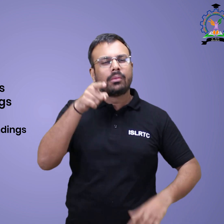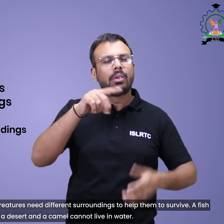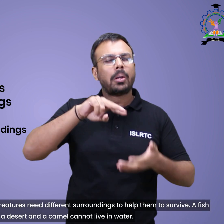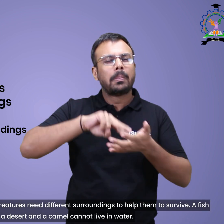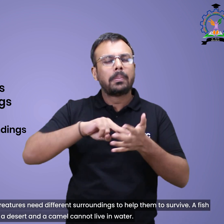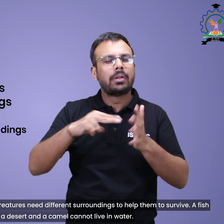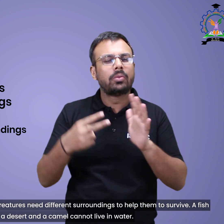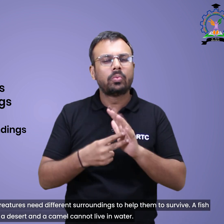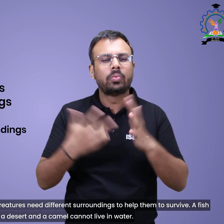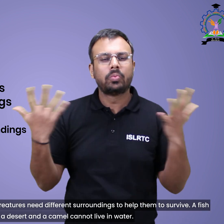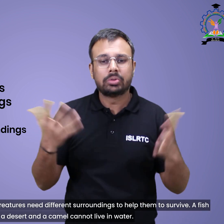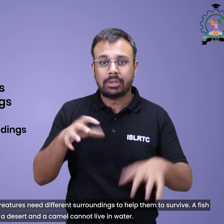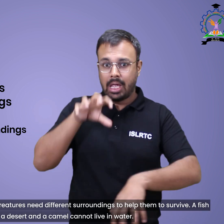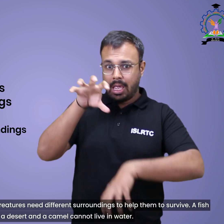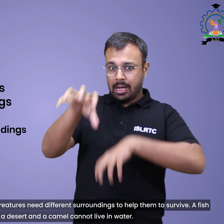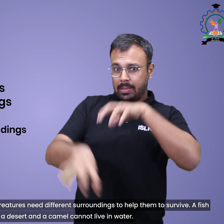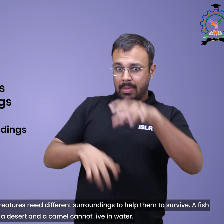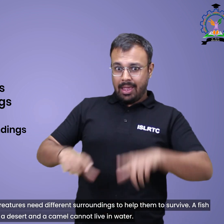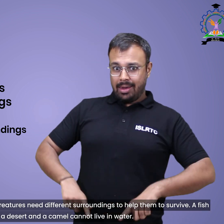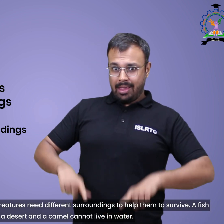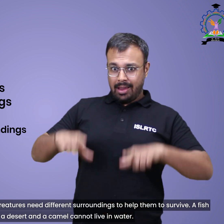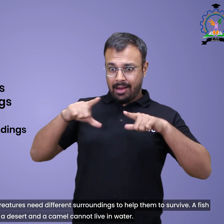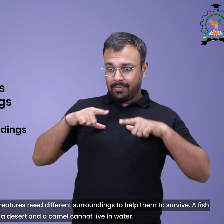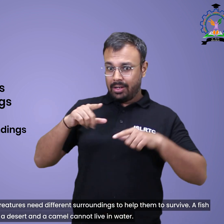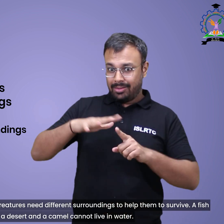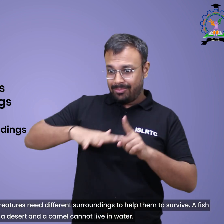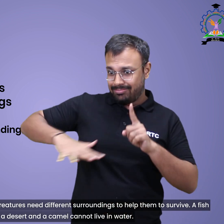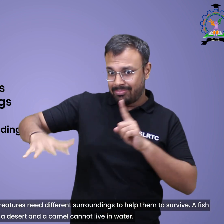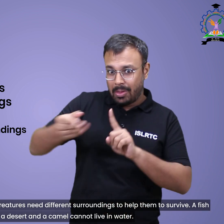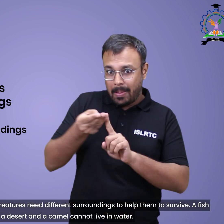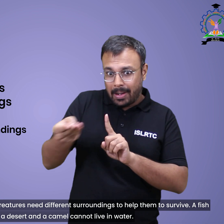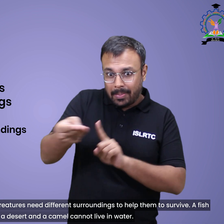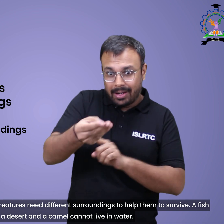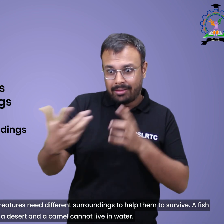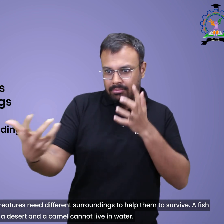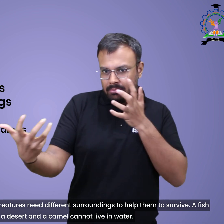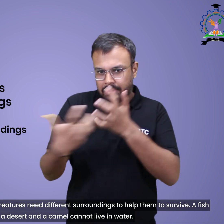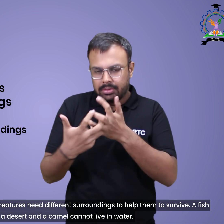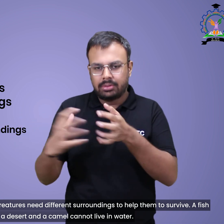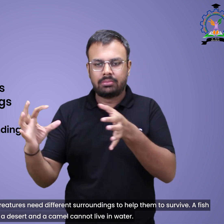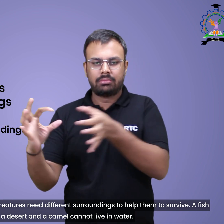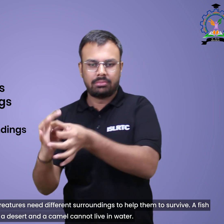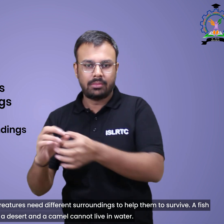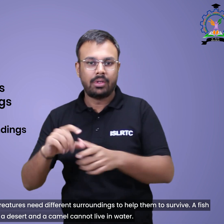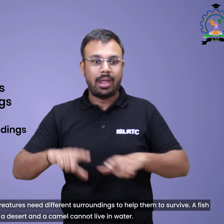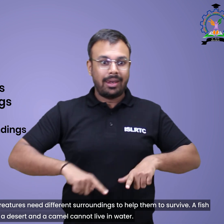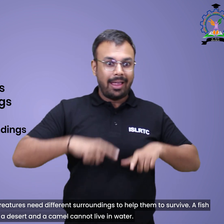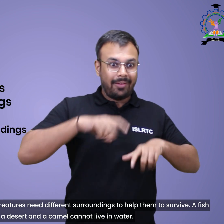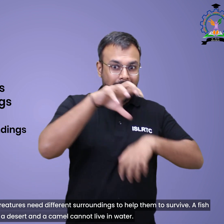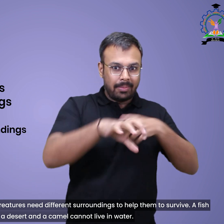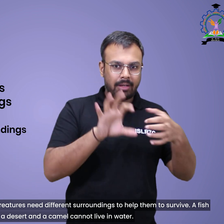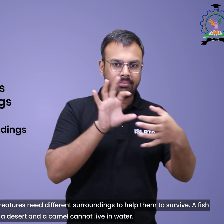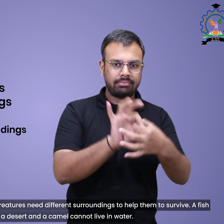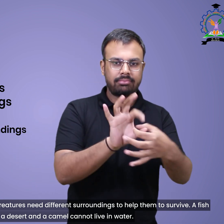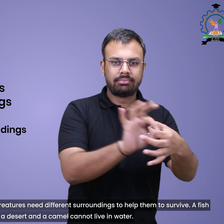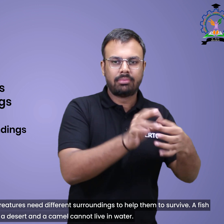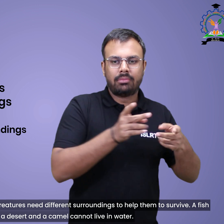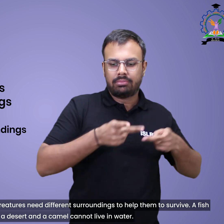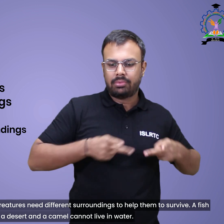This must mean that different living creatures need different surroundings to help them to survive. A fish cannot